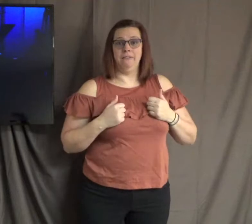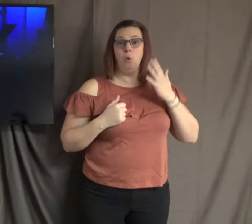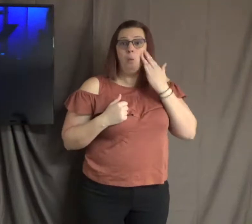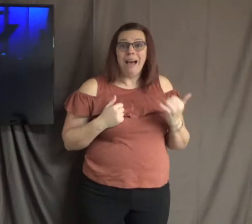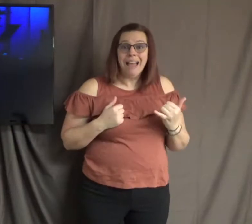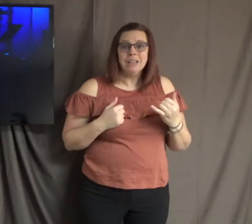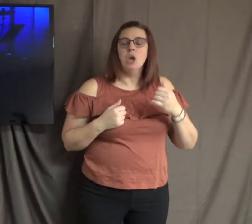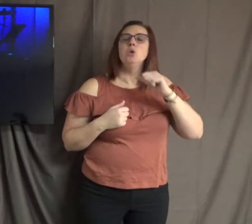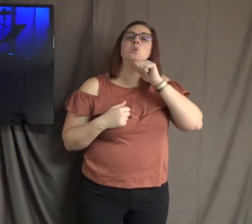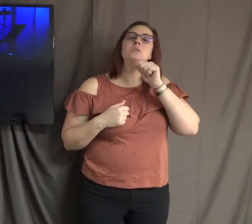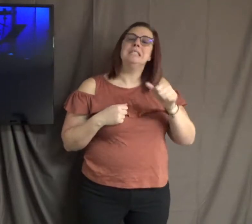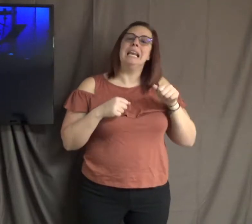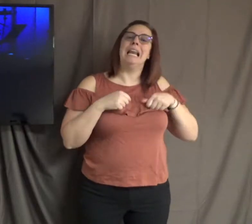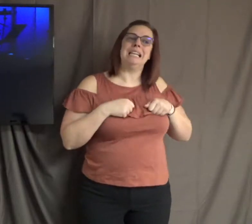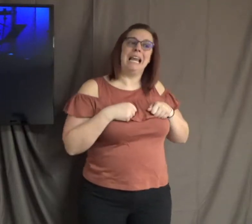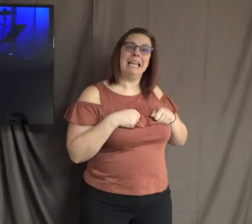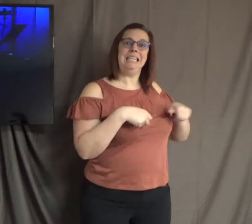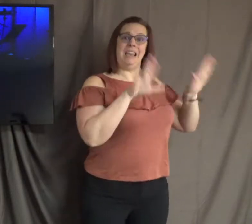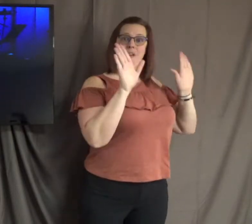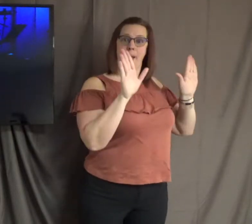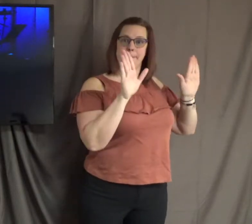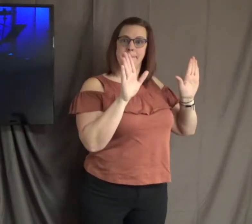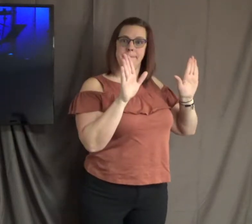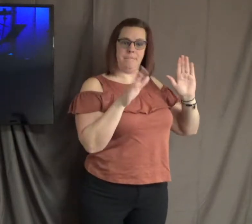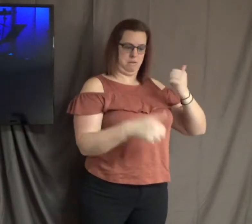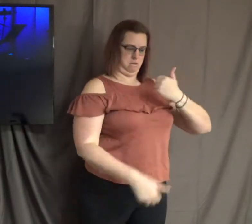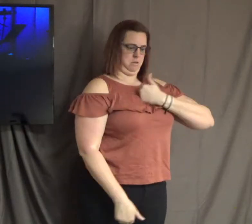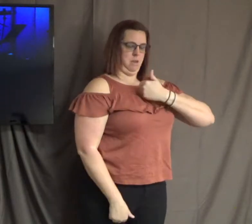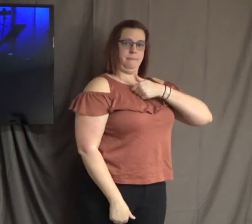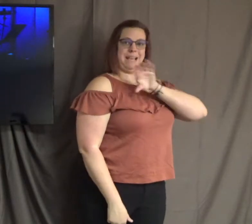up the truest part of our character.